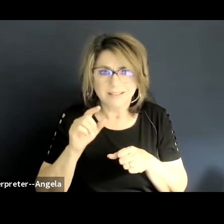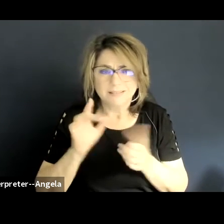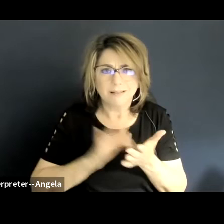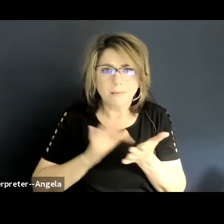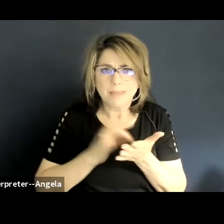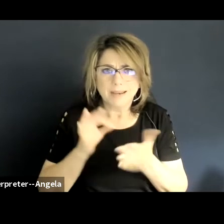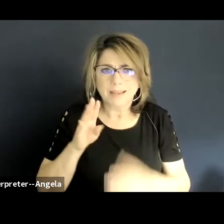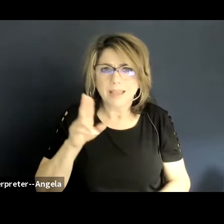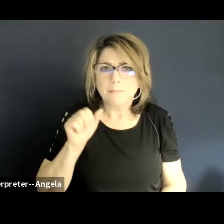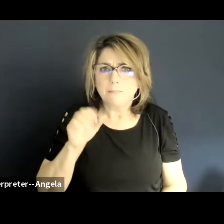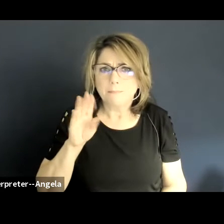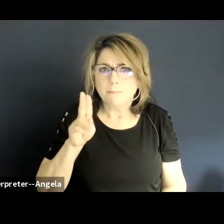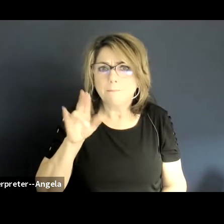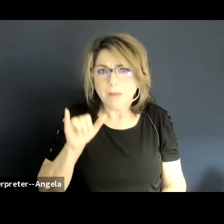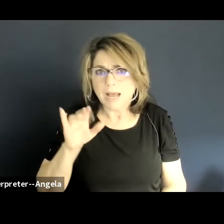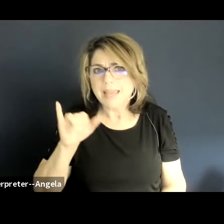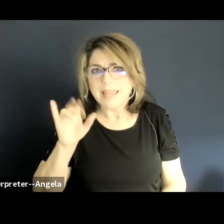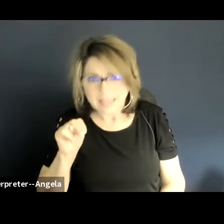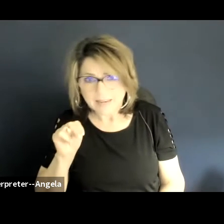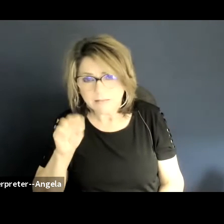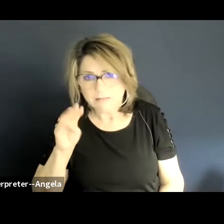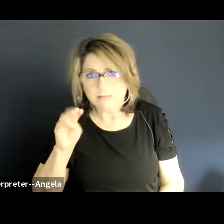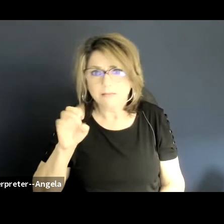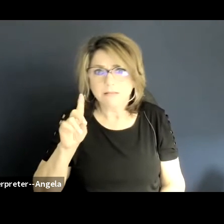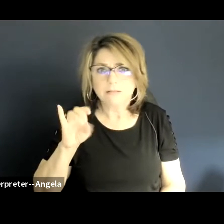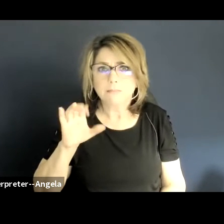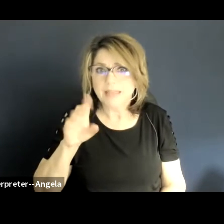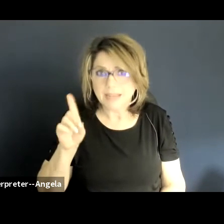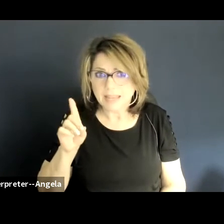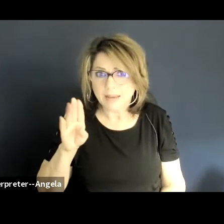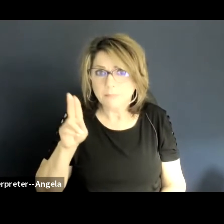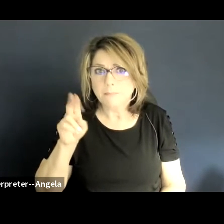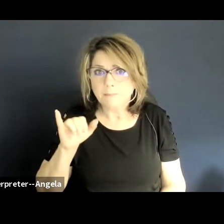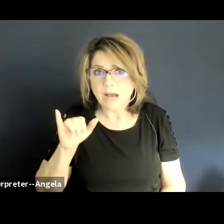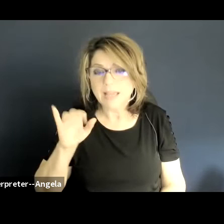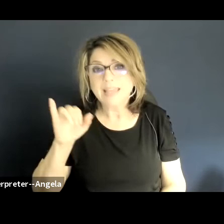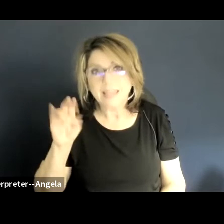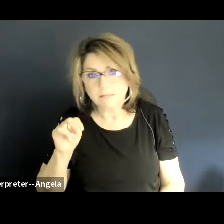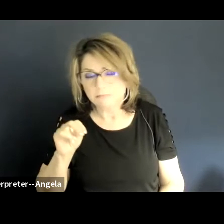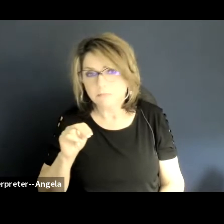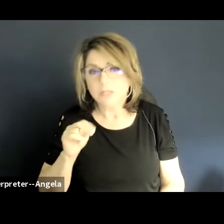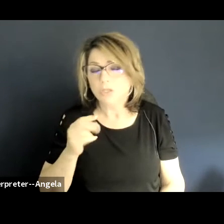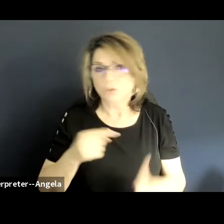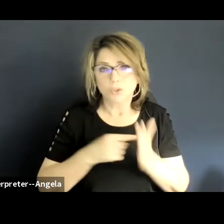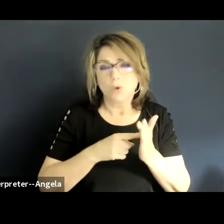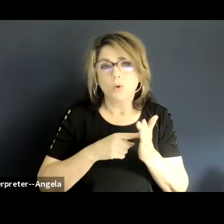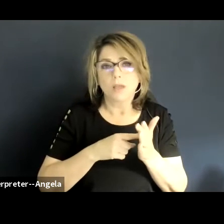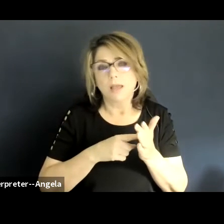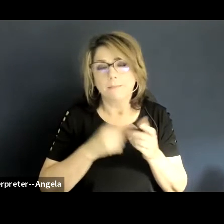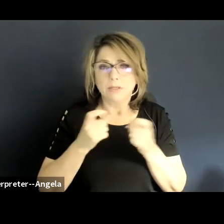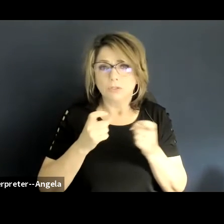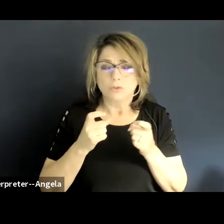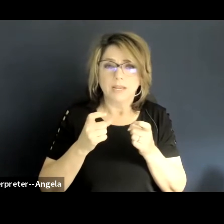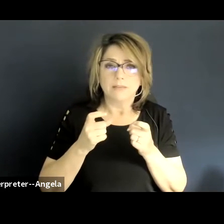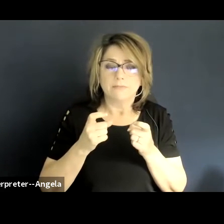buy-in. Just Google that, and it'll bring up. The Administration on Community Living has put forth a little bit